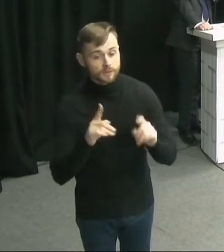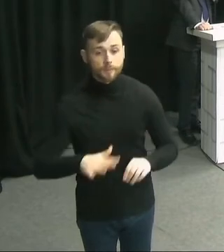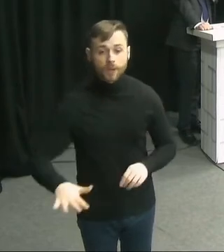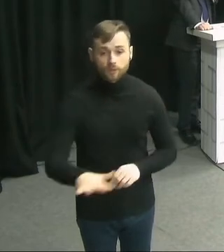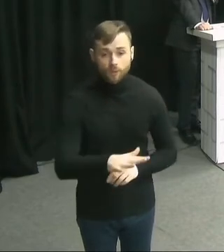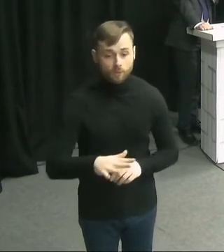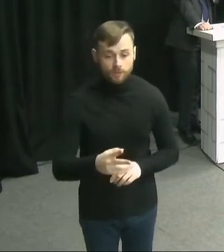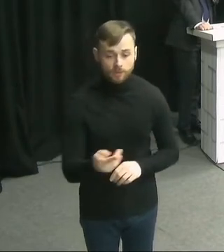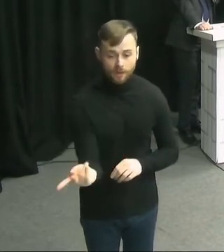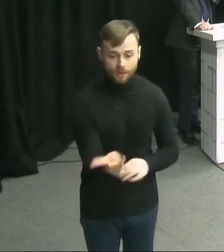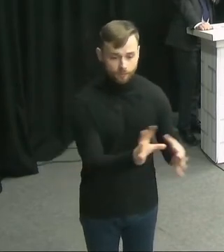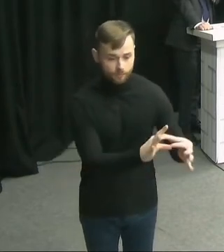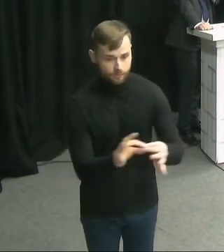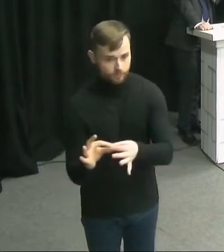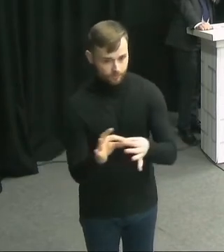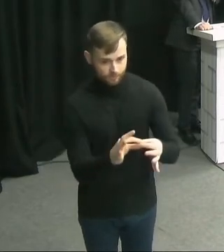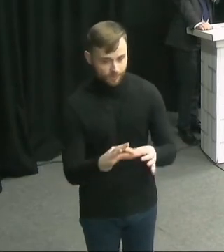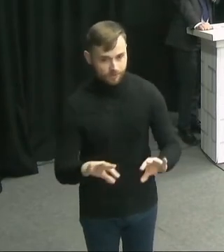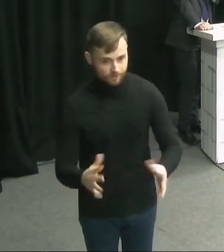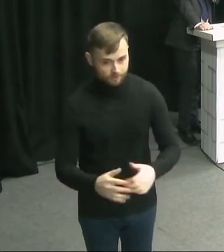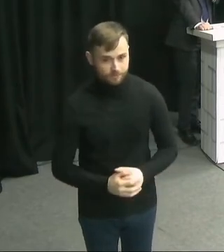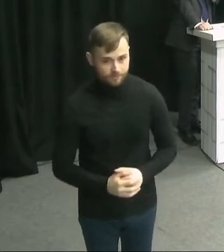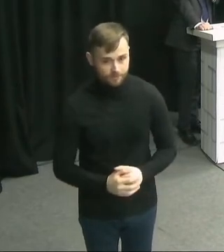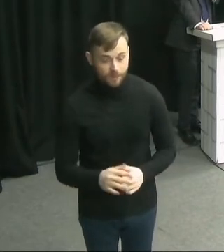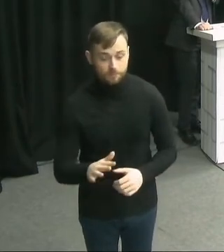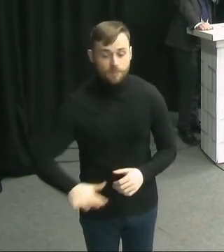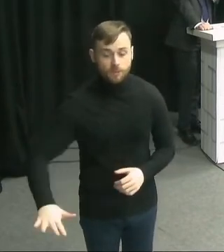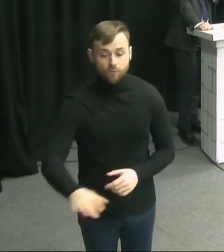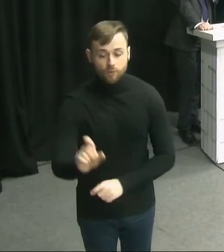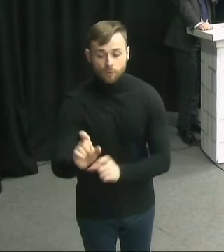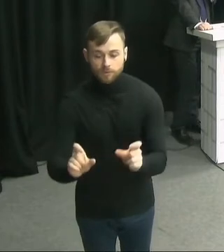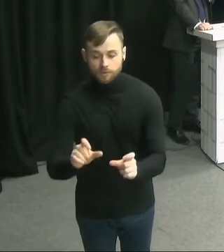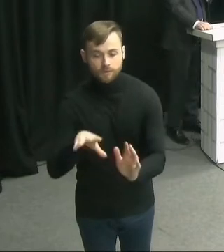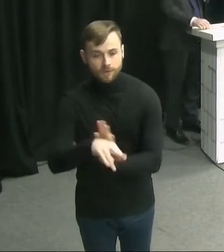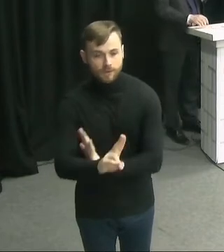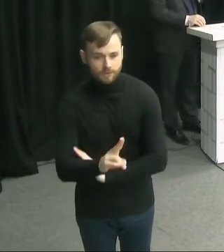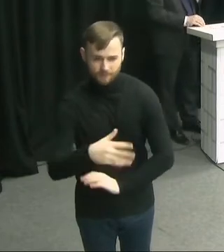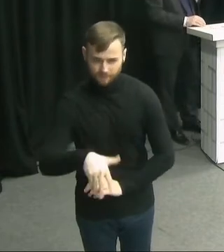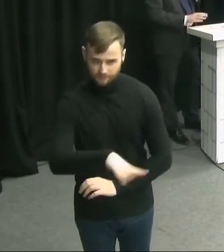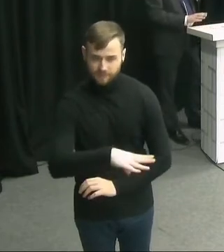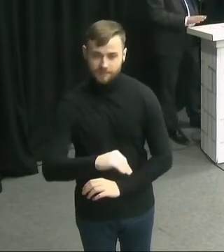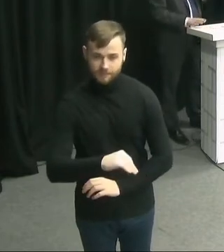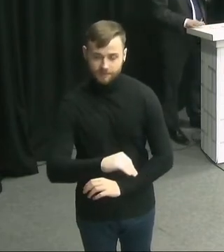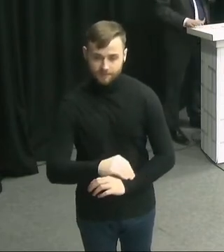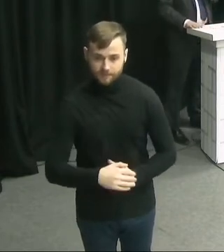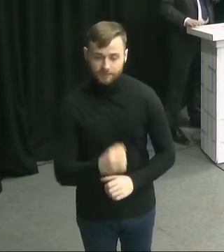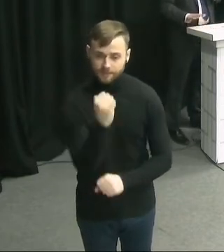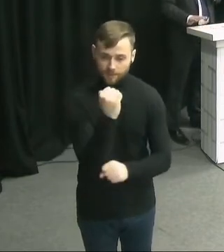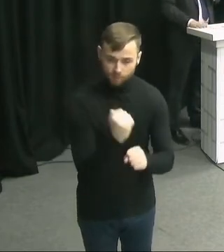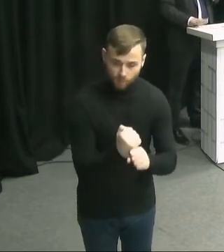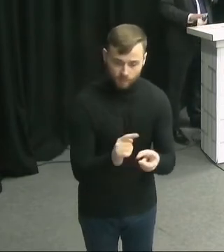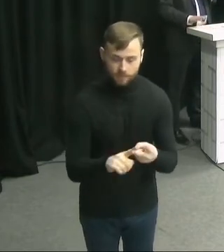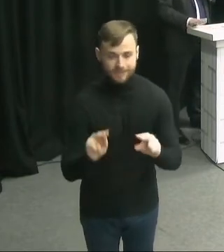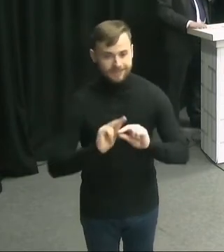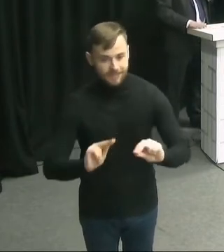of everybody, meaning staff, lecturers, research staff, students, and others. And I